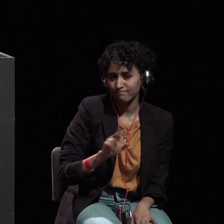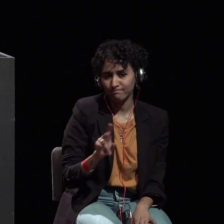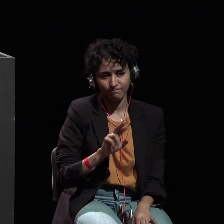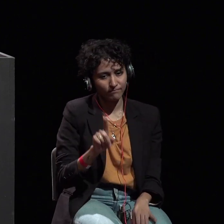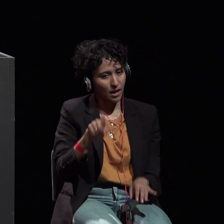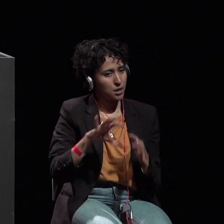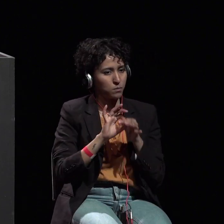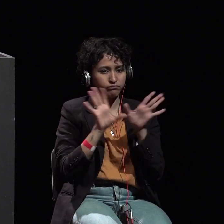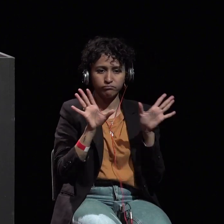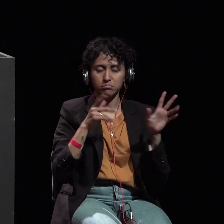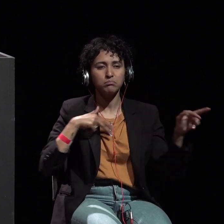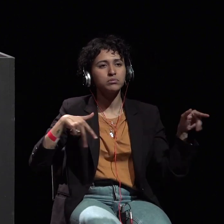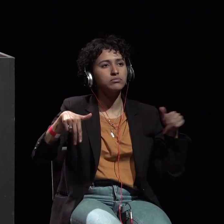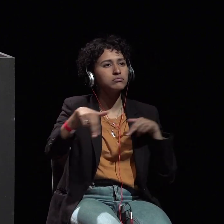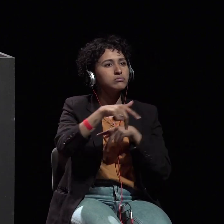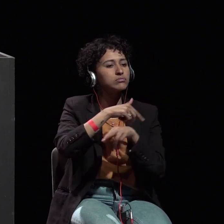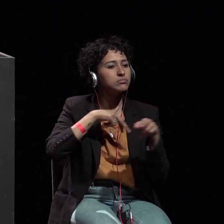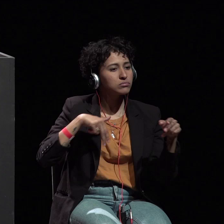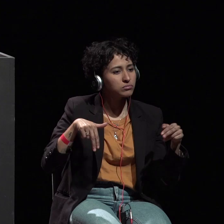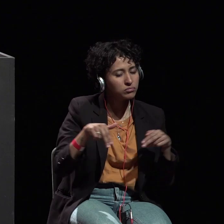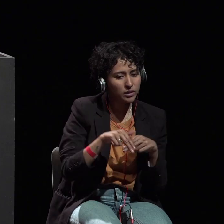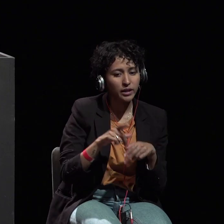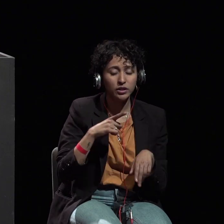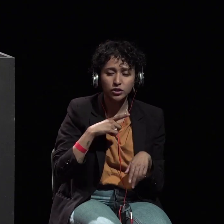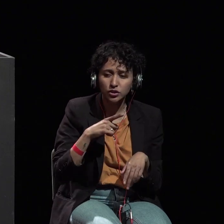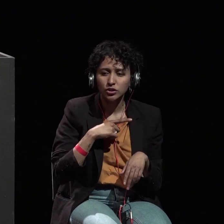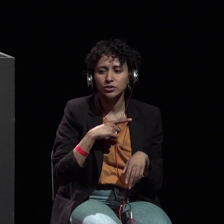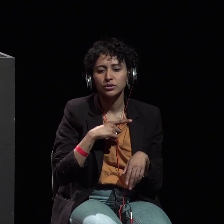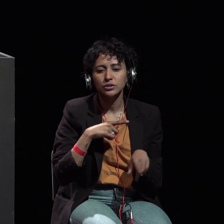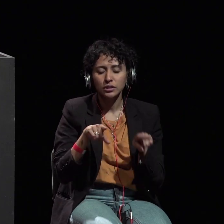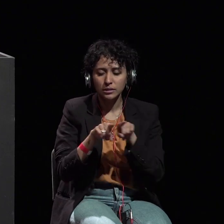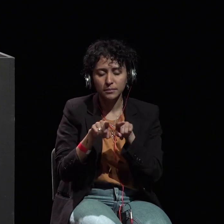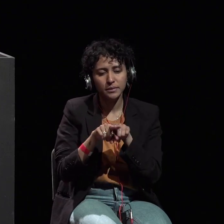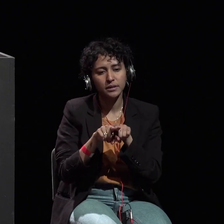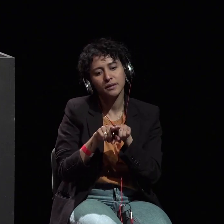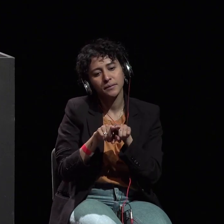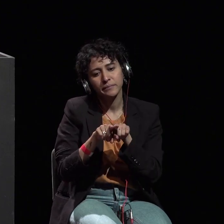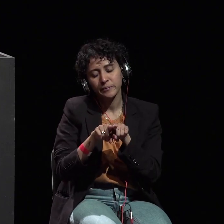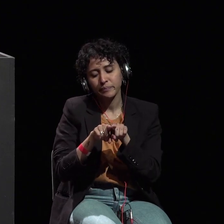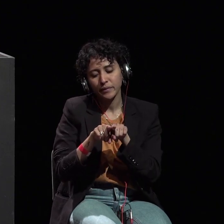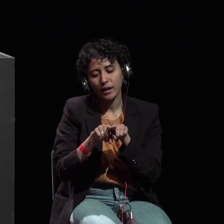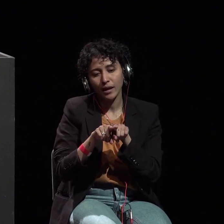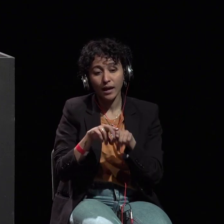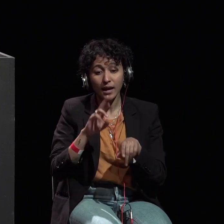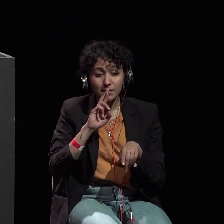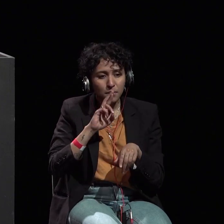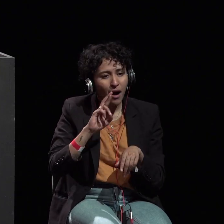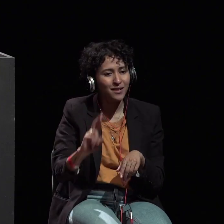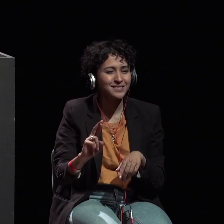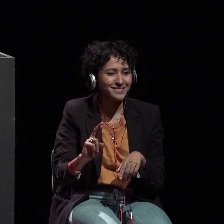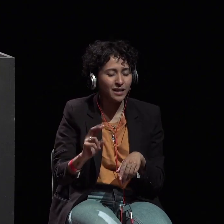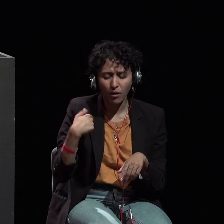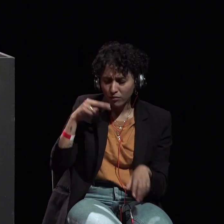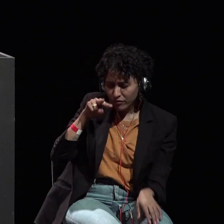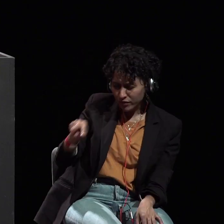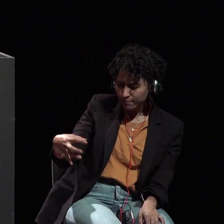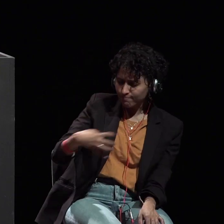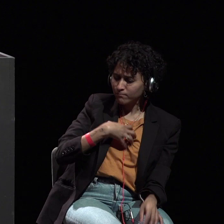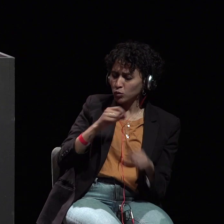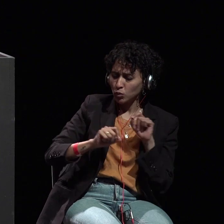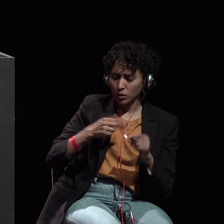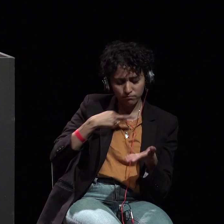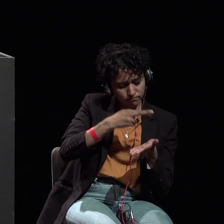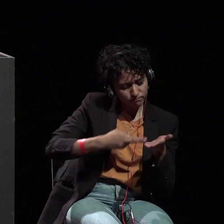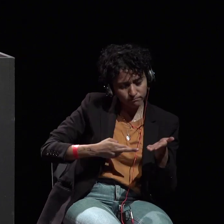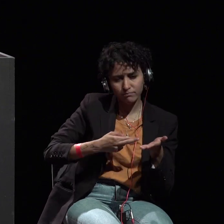the objects we discussed and encouraged others to do the same. Our aim was to offer visitors a polyvocal interpretation of the form,